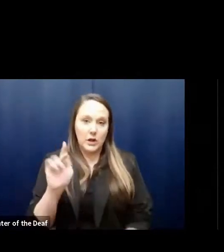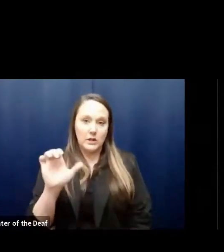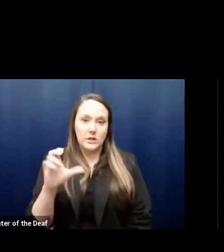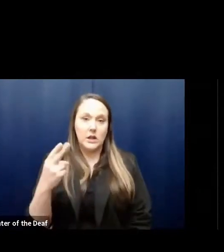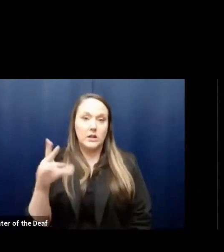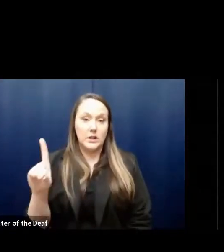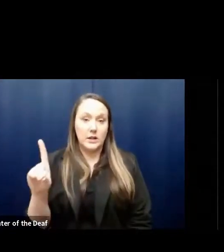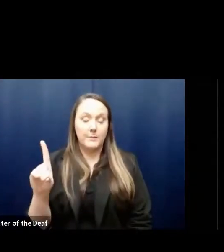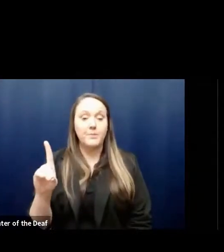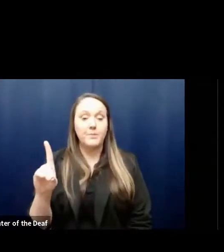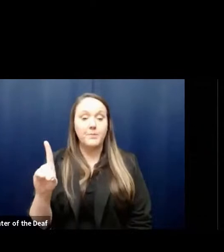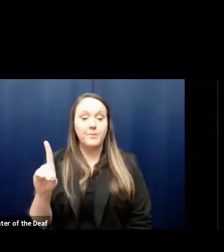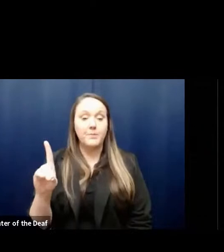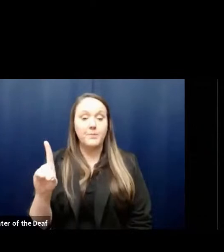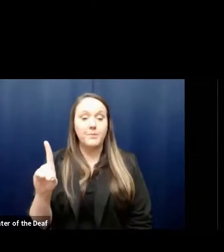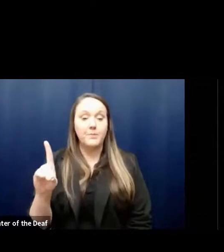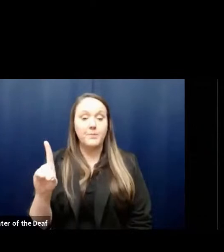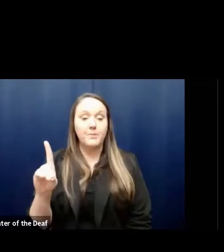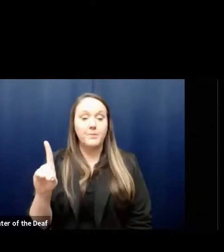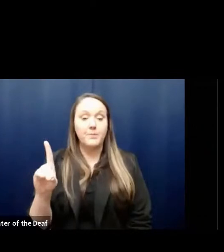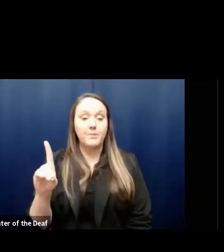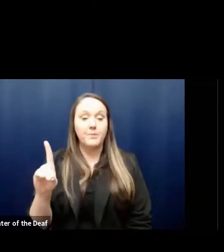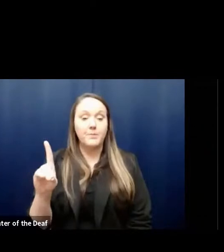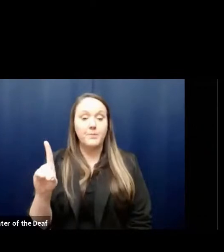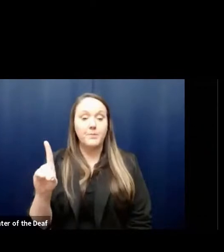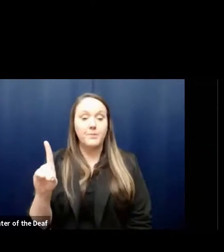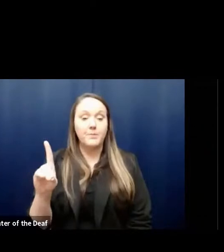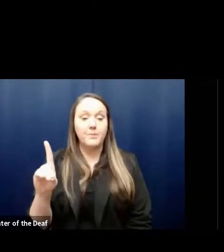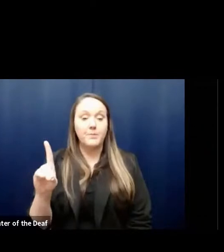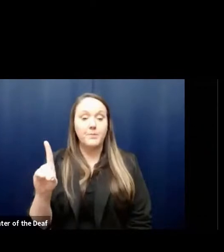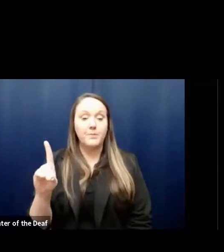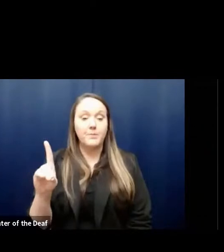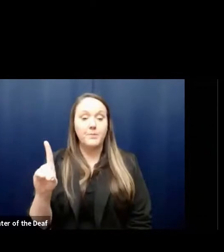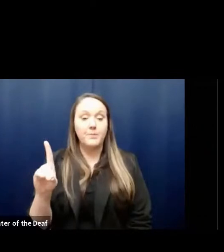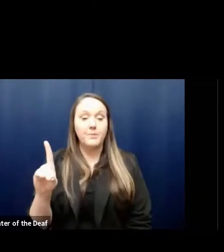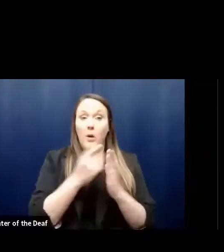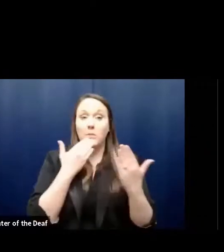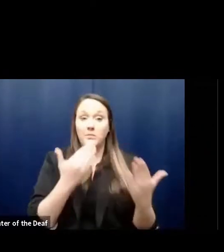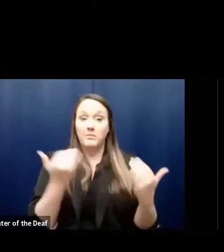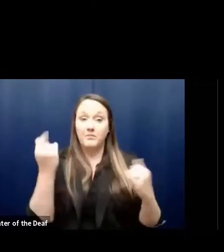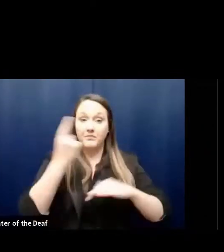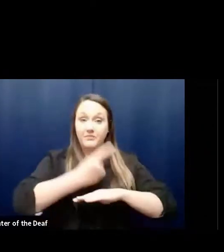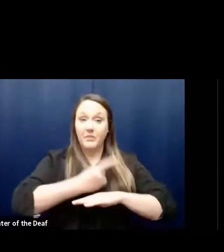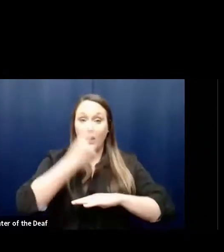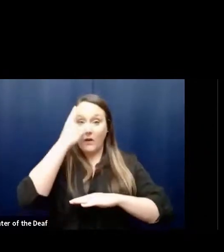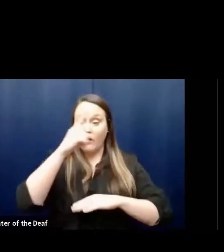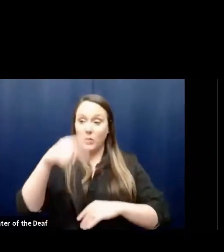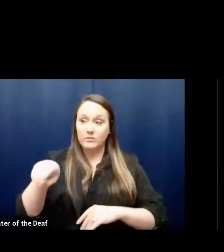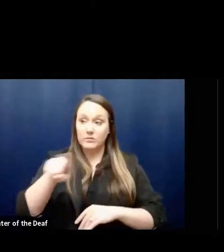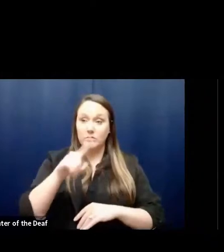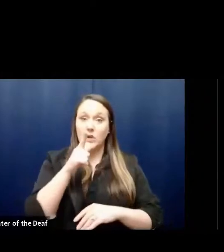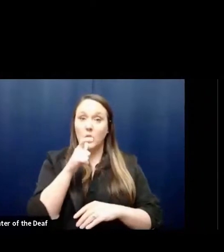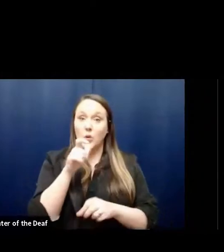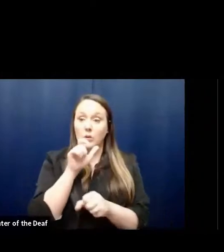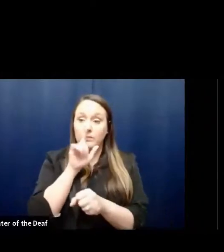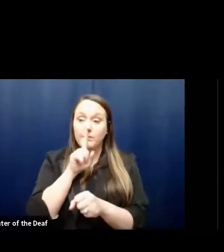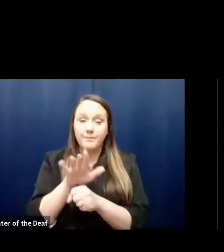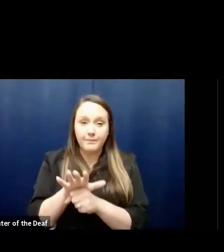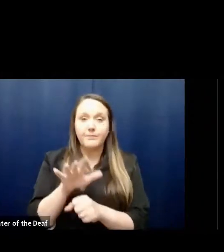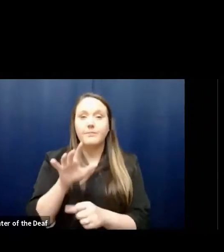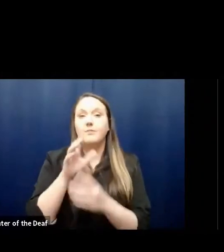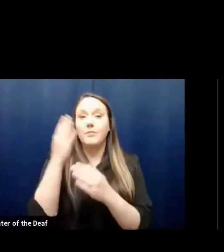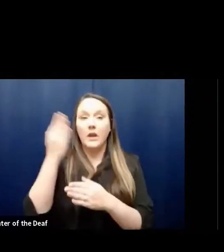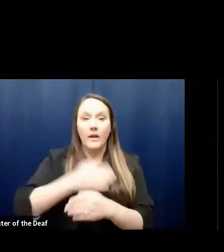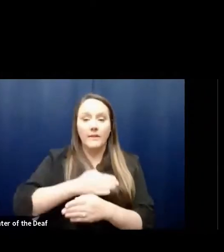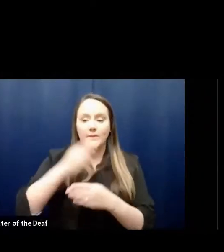honor of World AIDS Day, our moment of gratitude today is dedicated to those individuals who are committed to ending the HIV